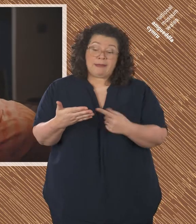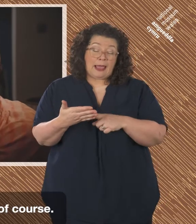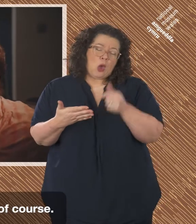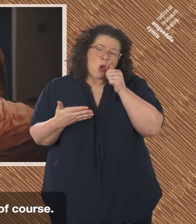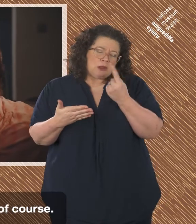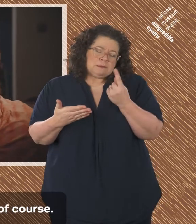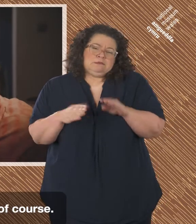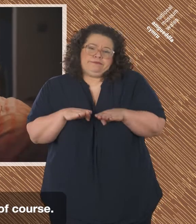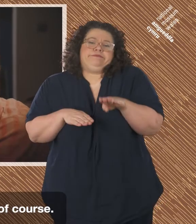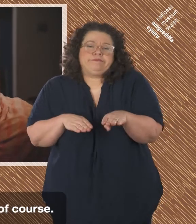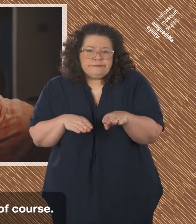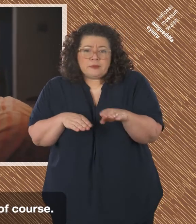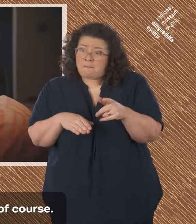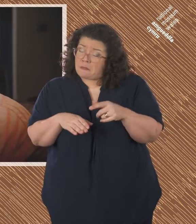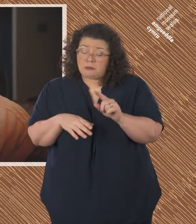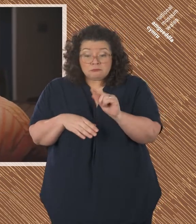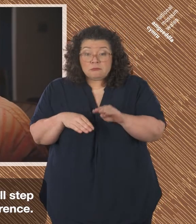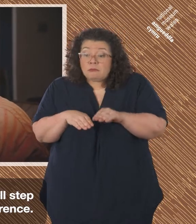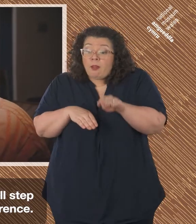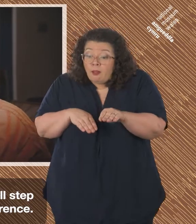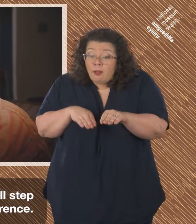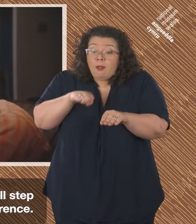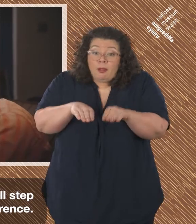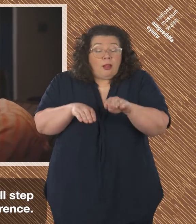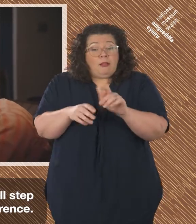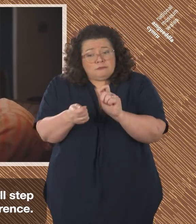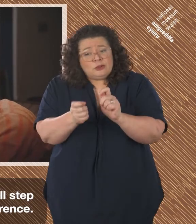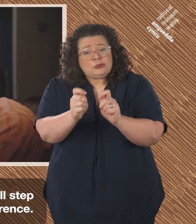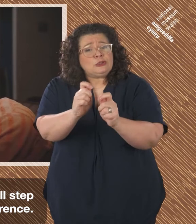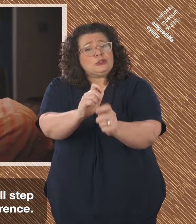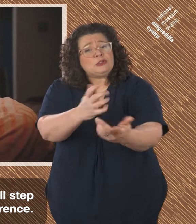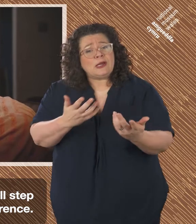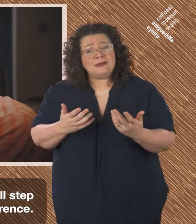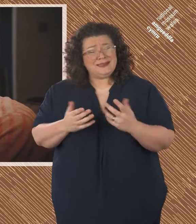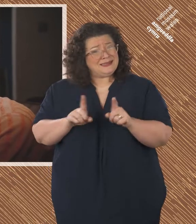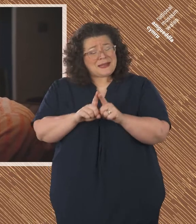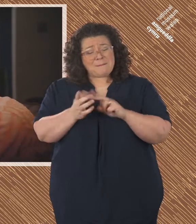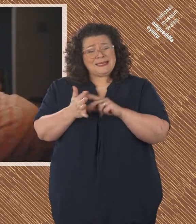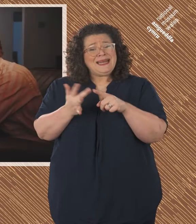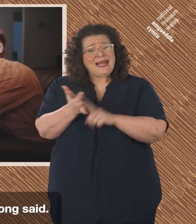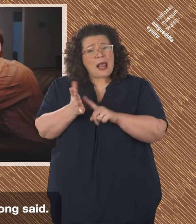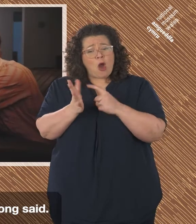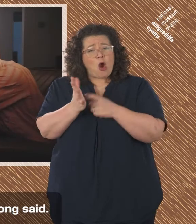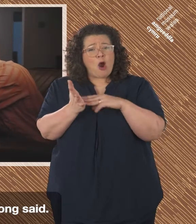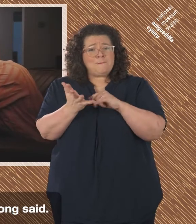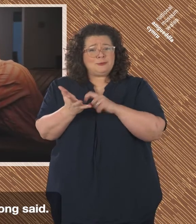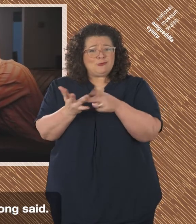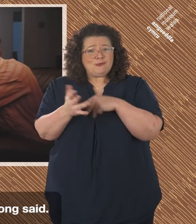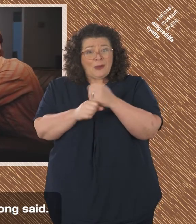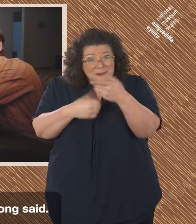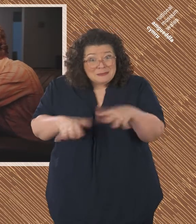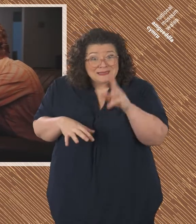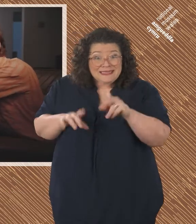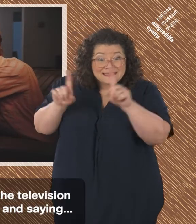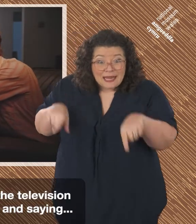It's a small step, of course, but each small step makes a difference. Like Neil Armstrong